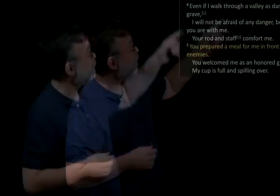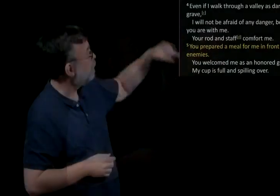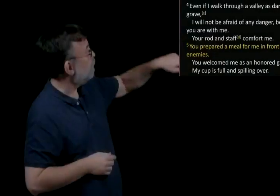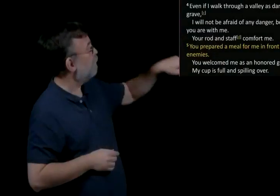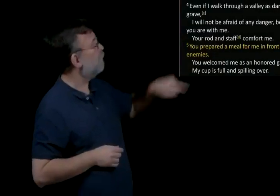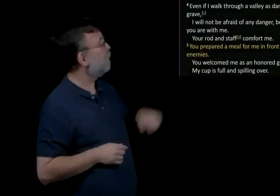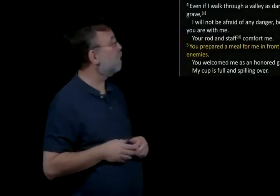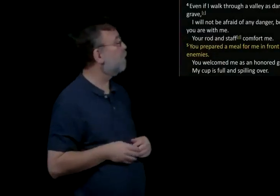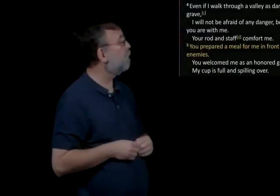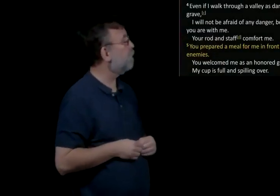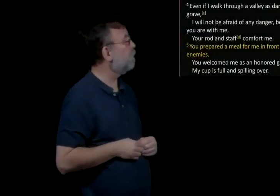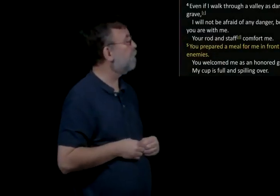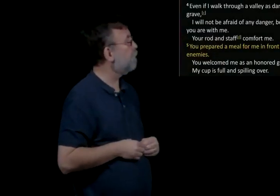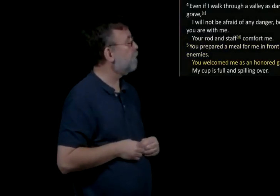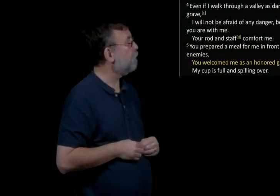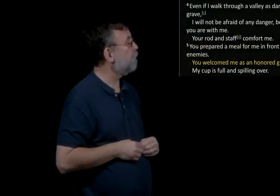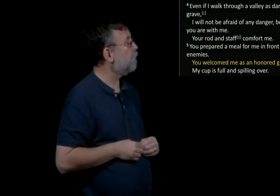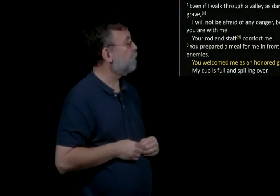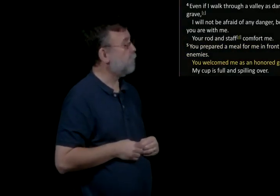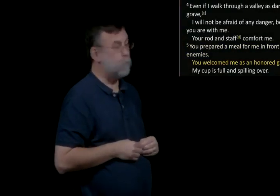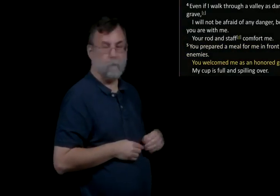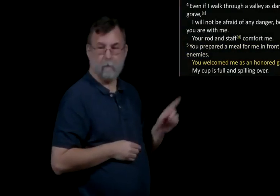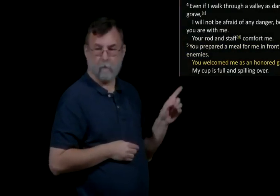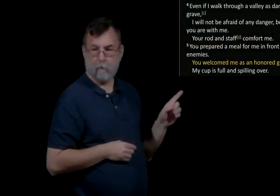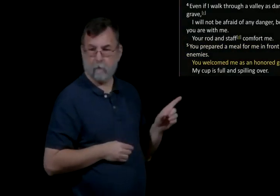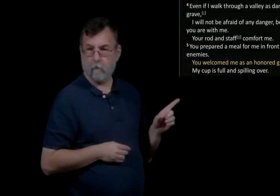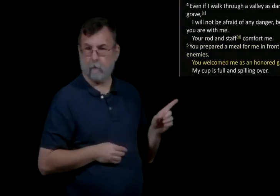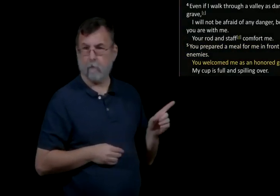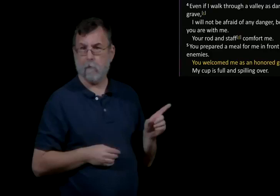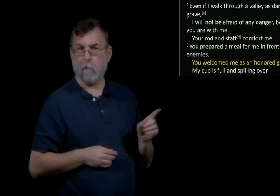And the next verse, next few verses,